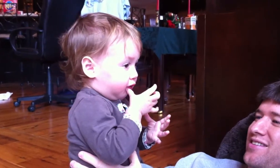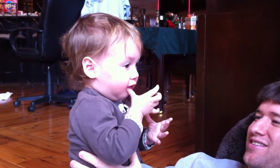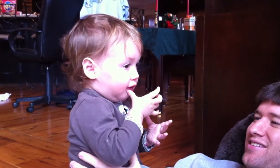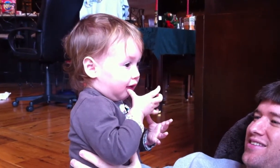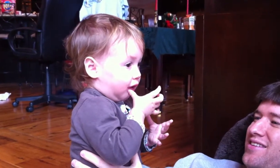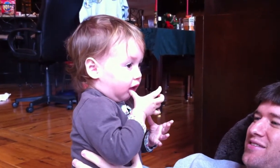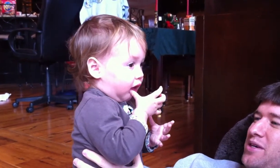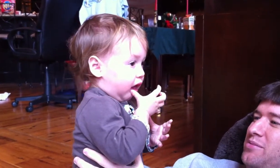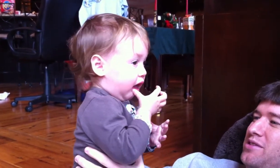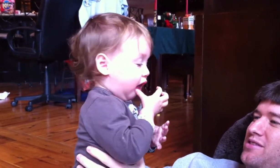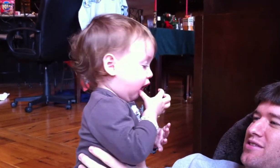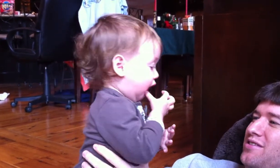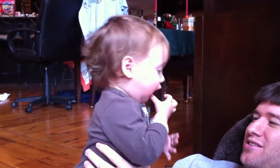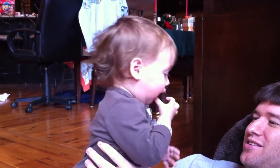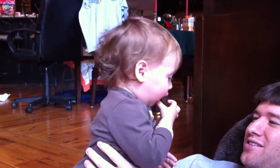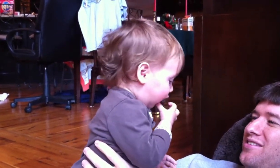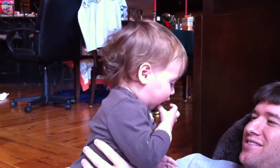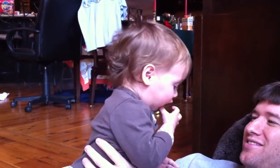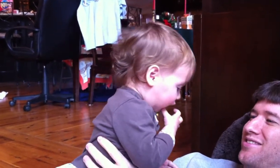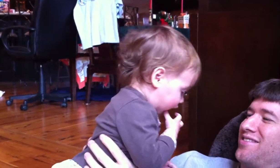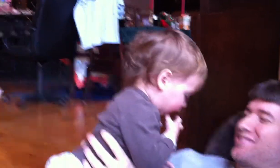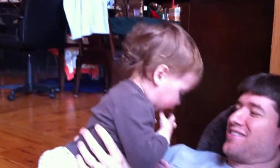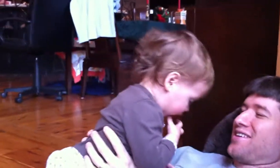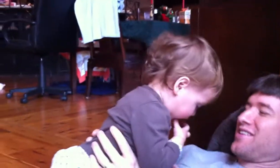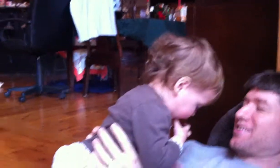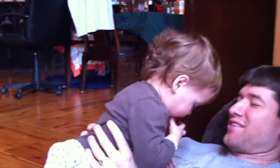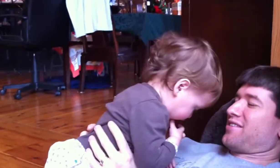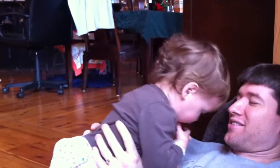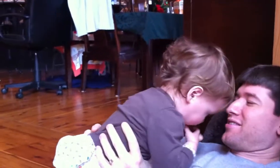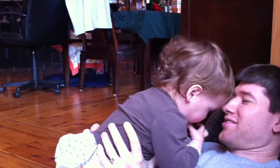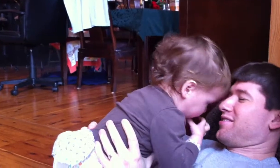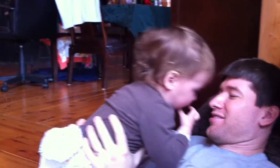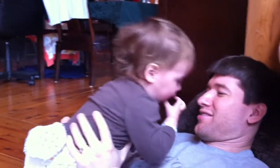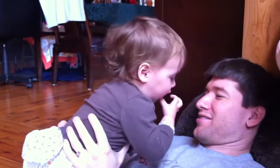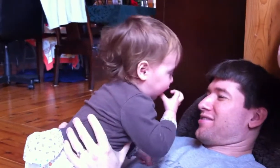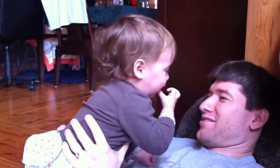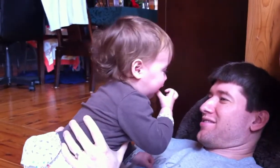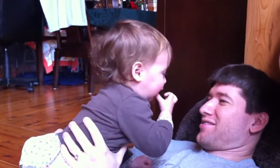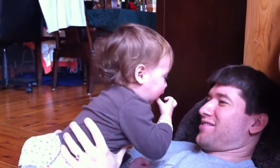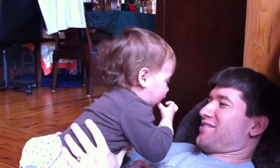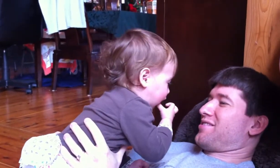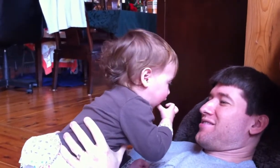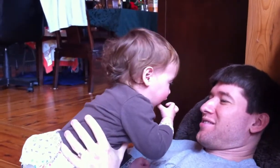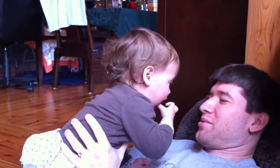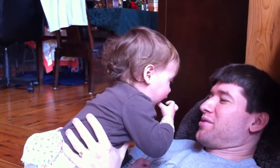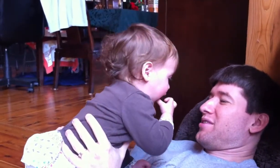Yeah. That's close enough. Can you sign bird? Show me bird. Can you bird?